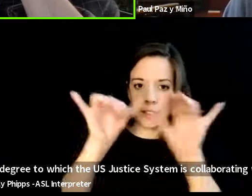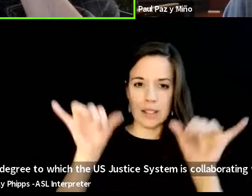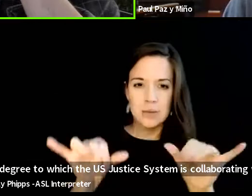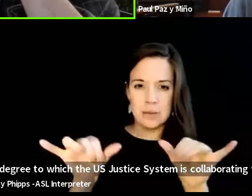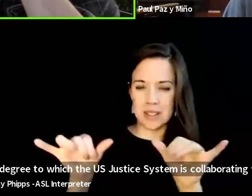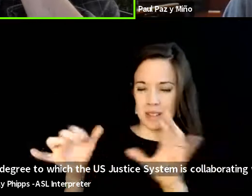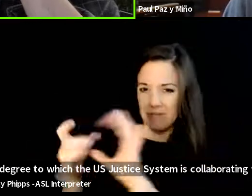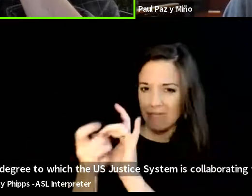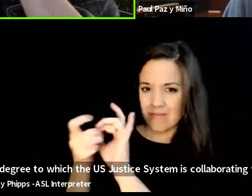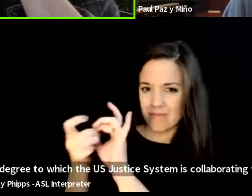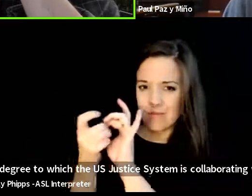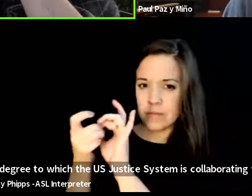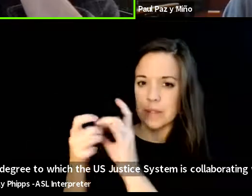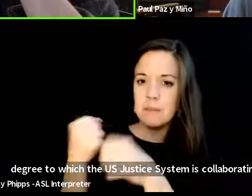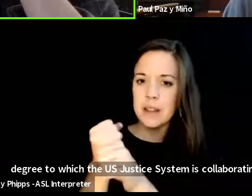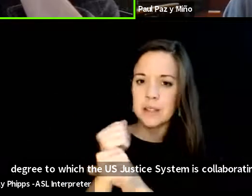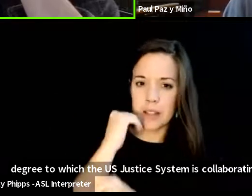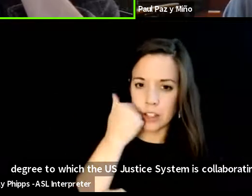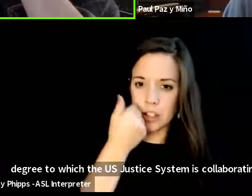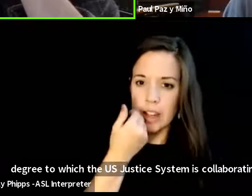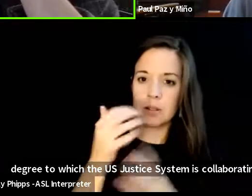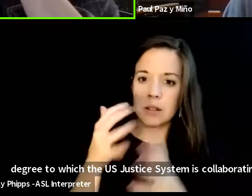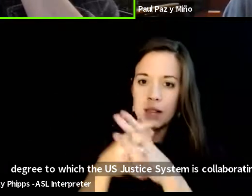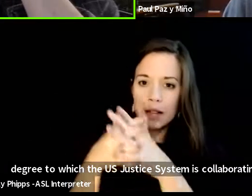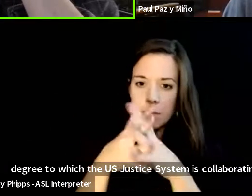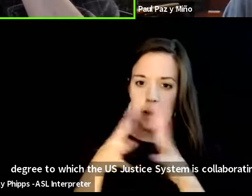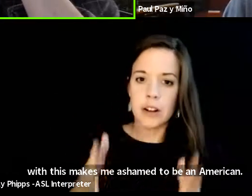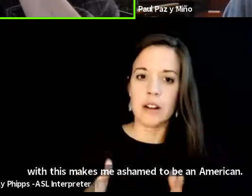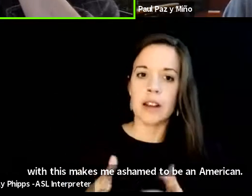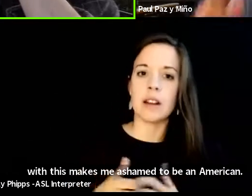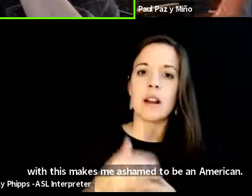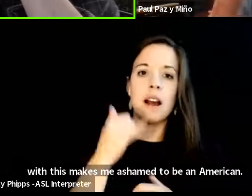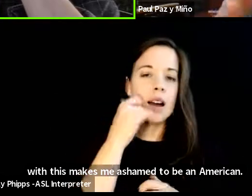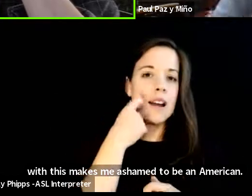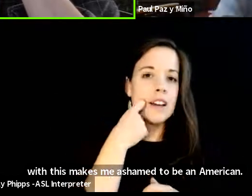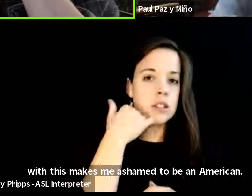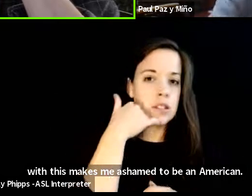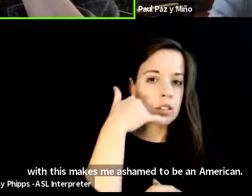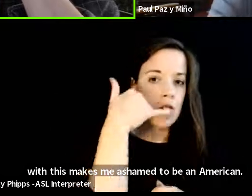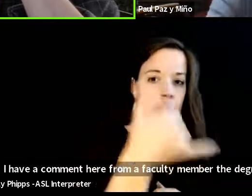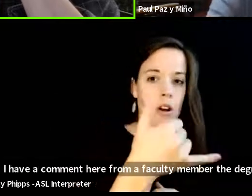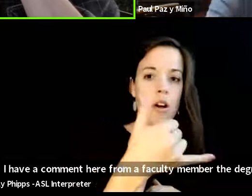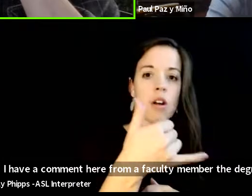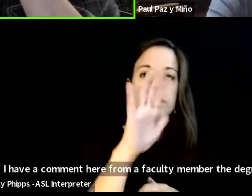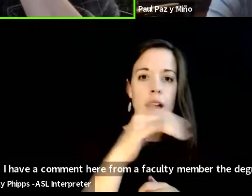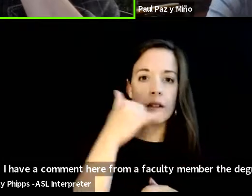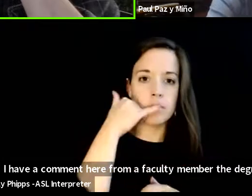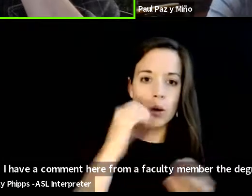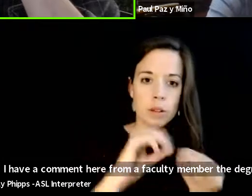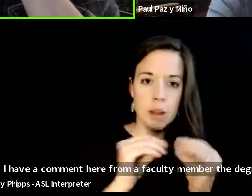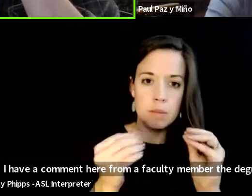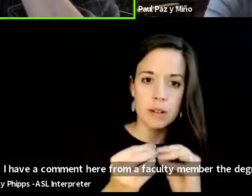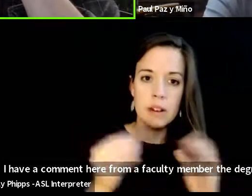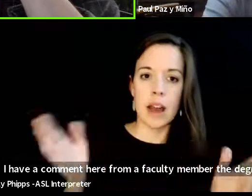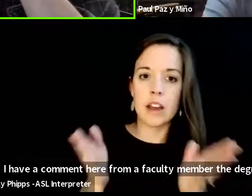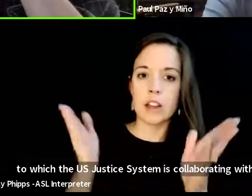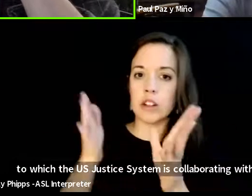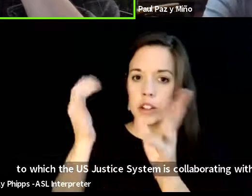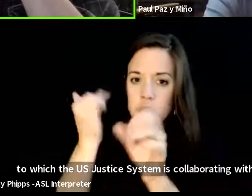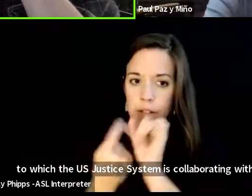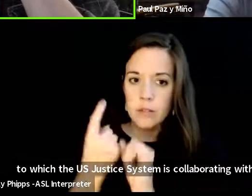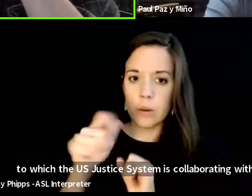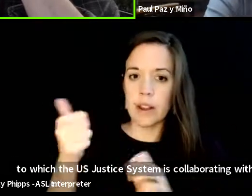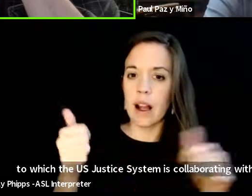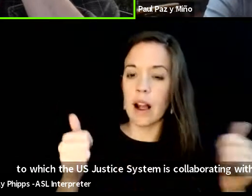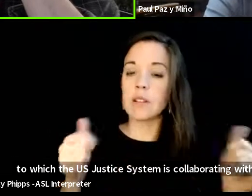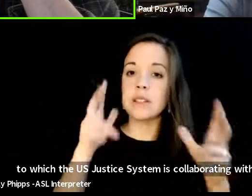makes me ashamed to be an american i just called attorney general garland i remember which was indicated and i encourage everyone else listening to do